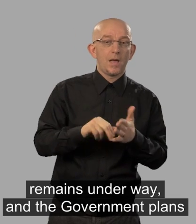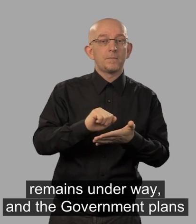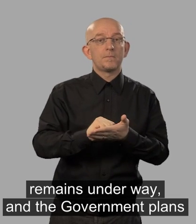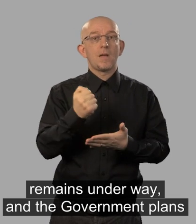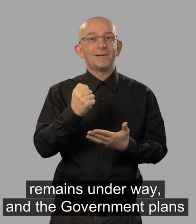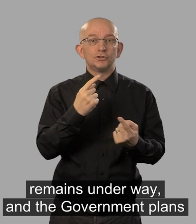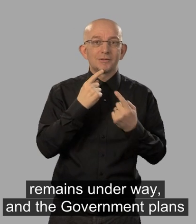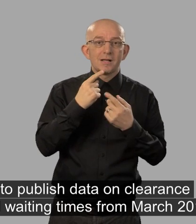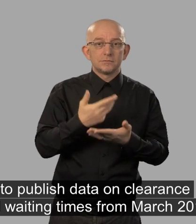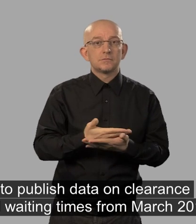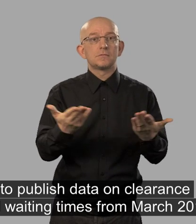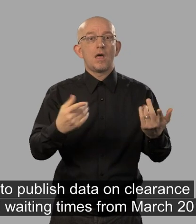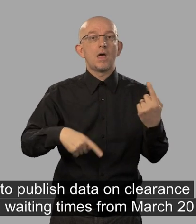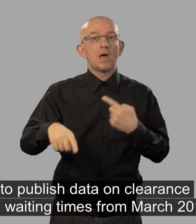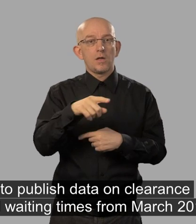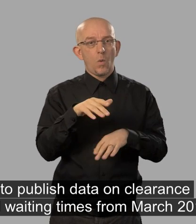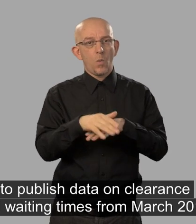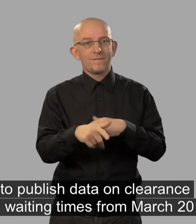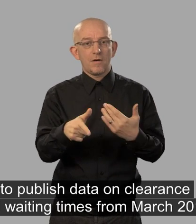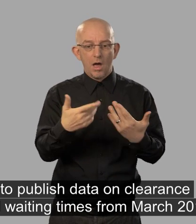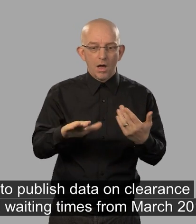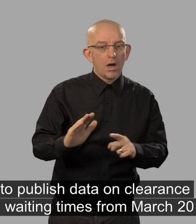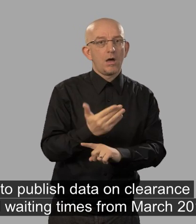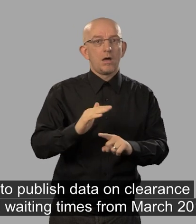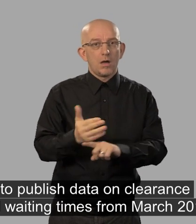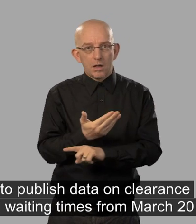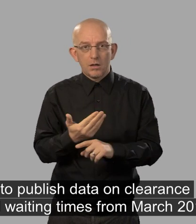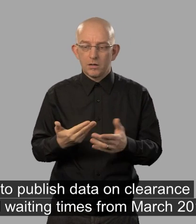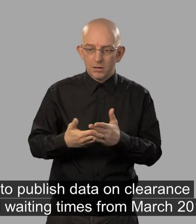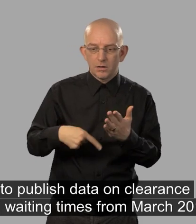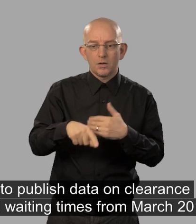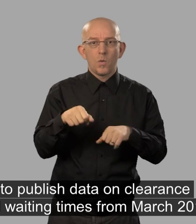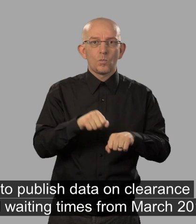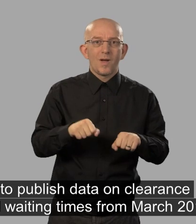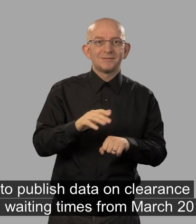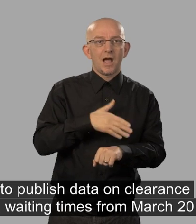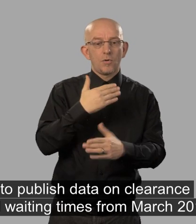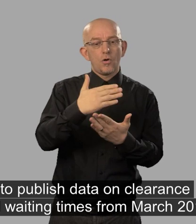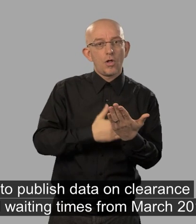publish data on clearance and waiting times from March 2015.